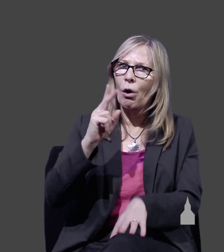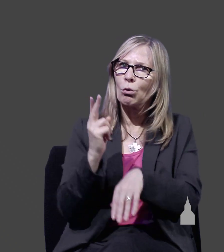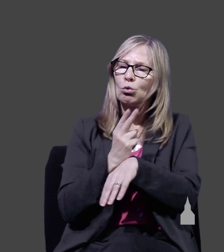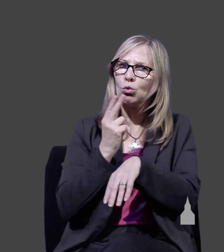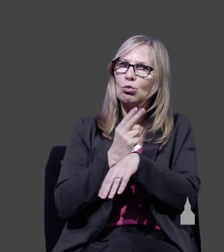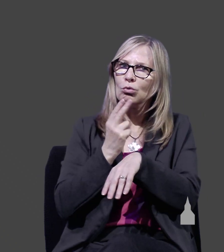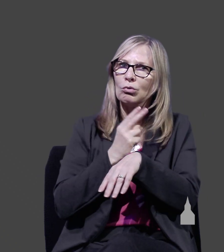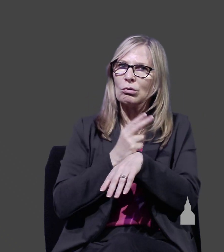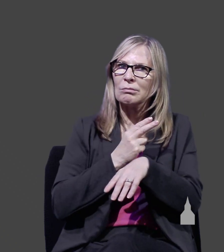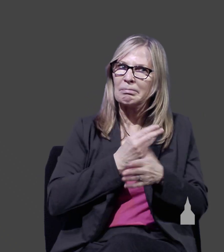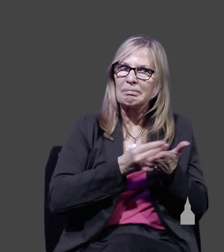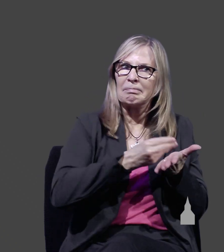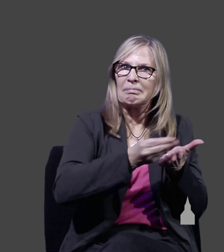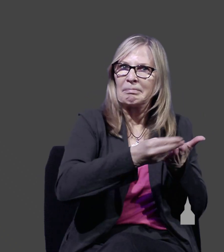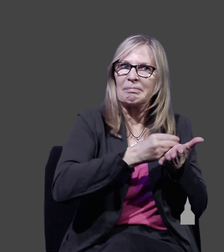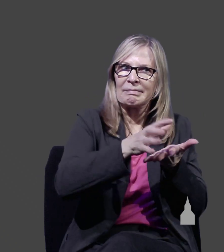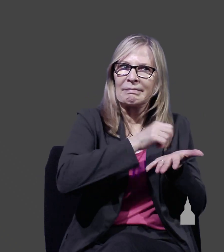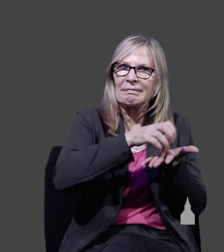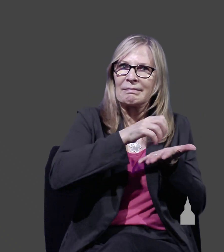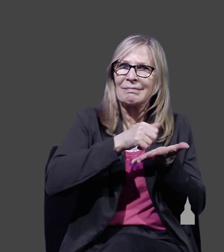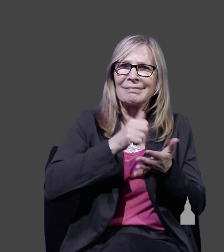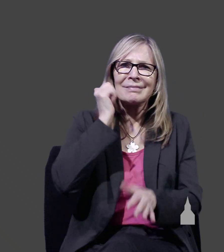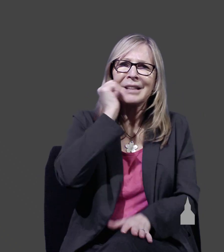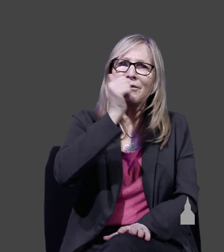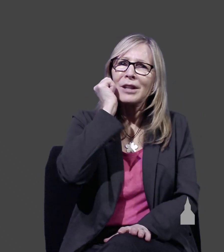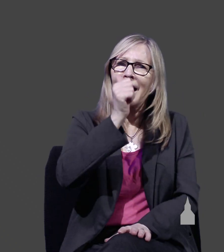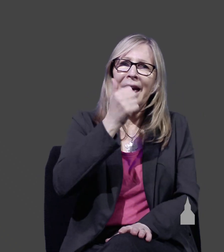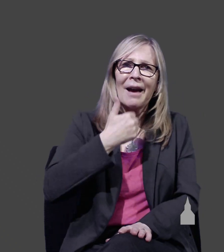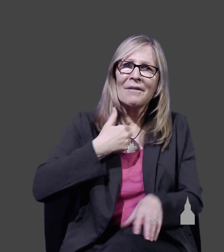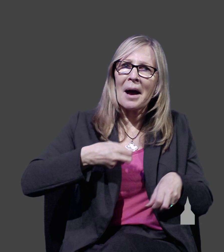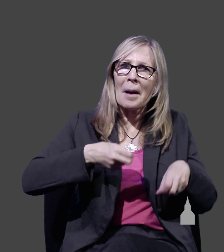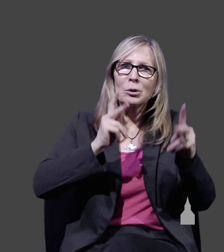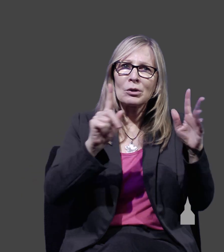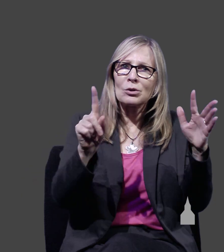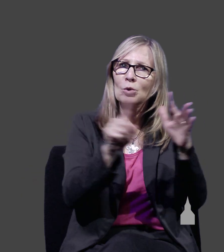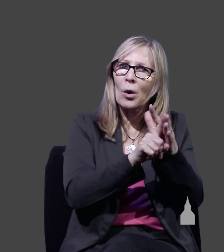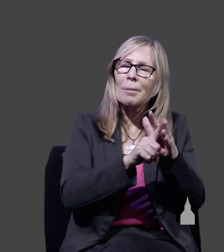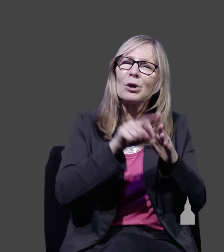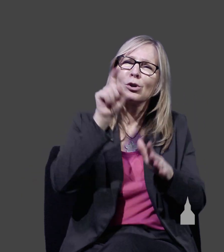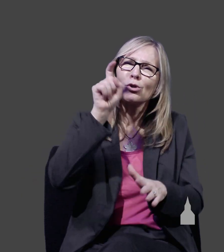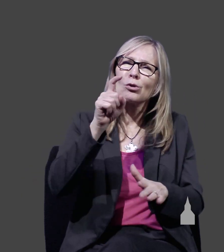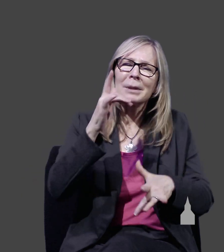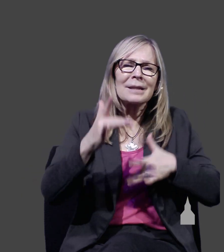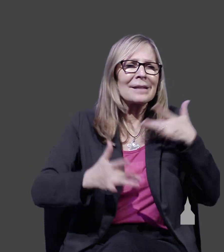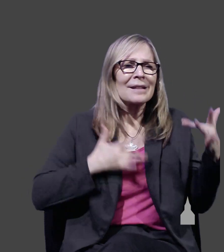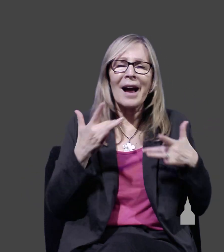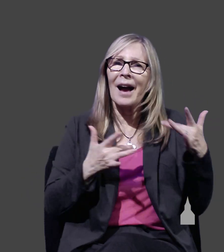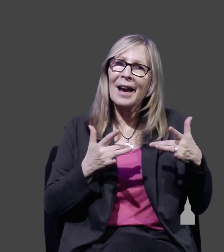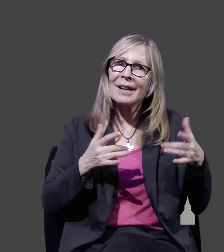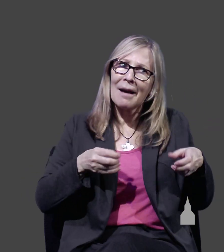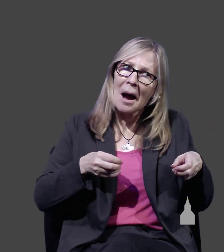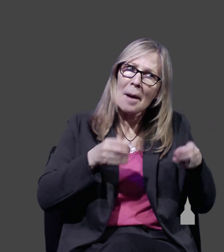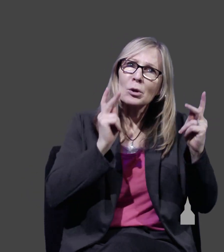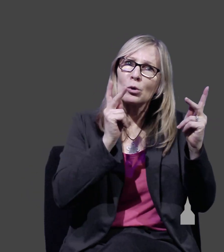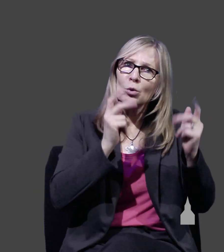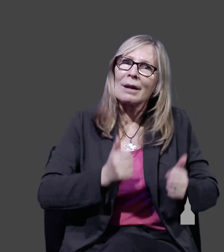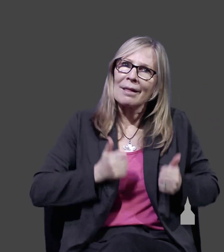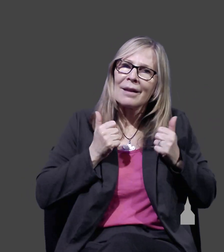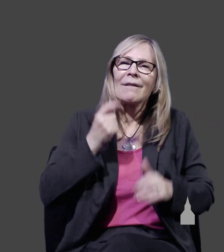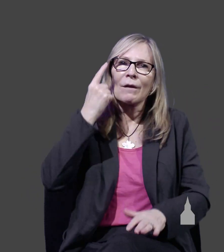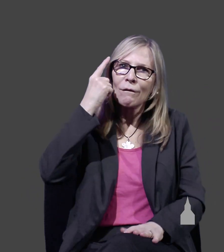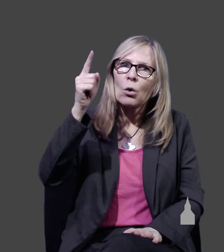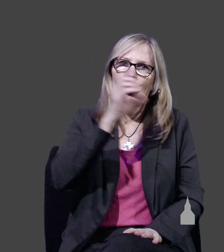is using, that we have daily these opportunities, and we should be so excited to be the opportunity to live